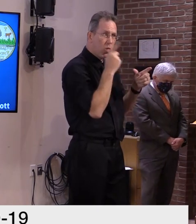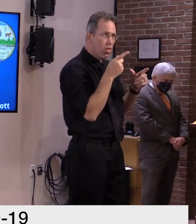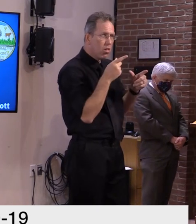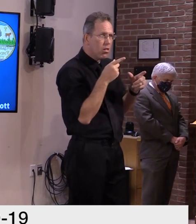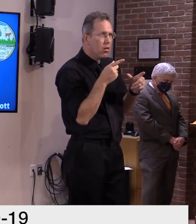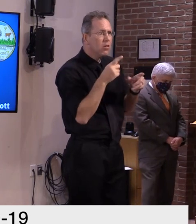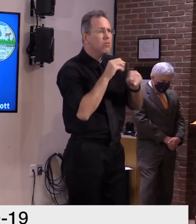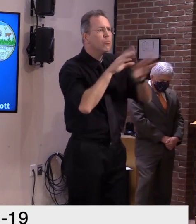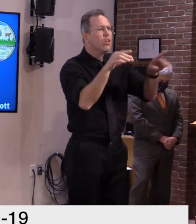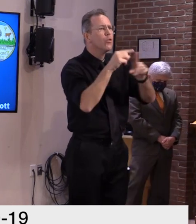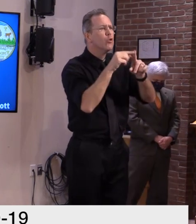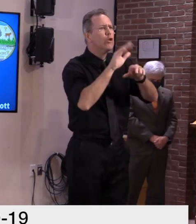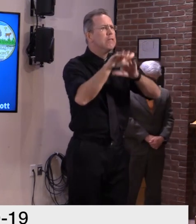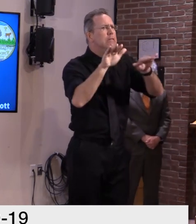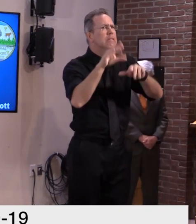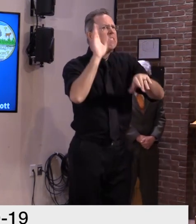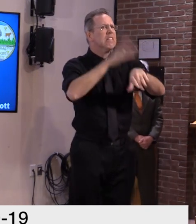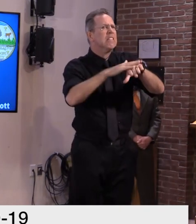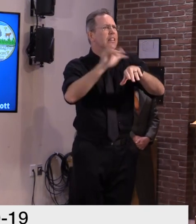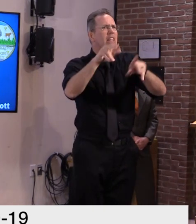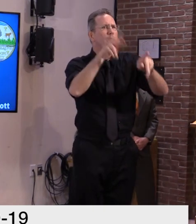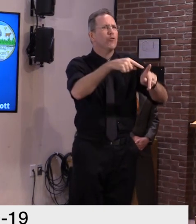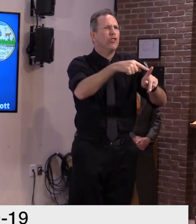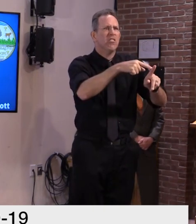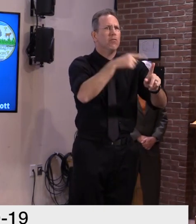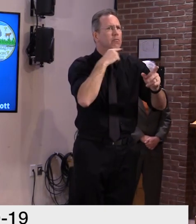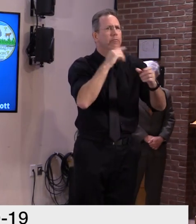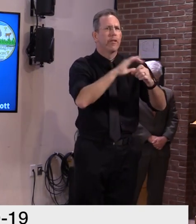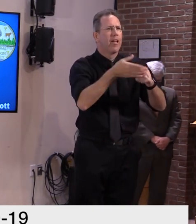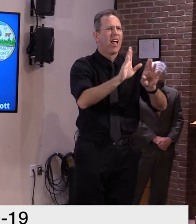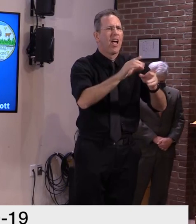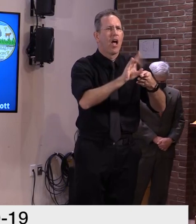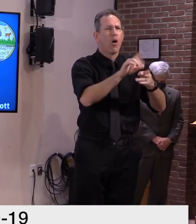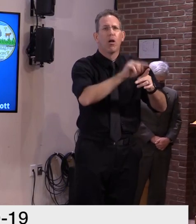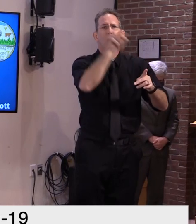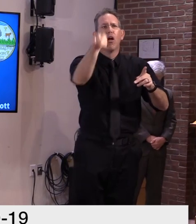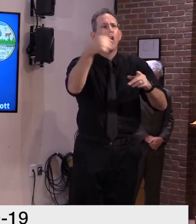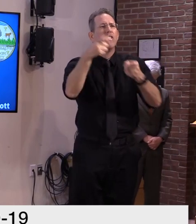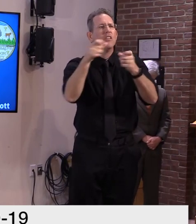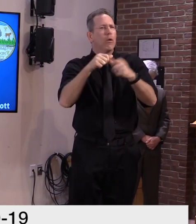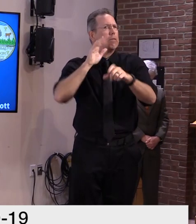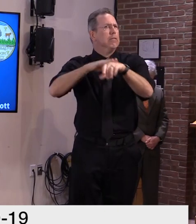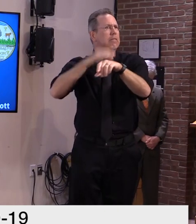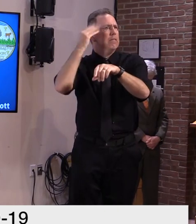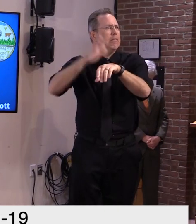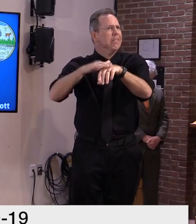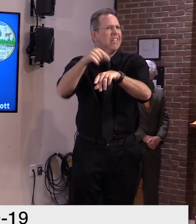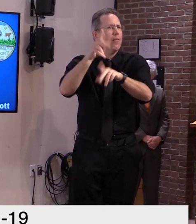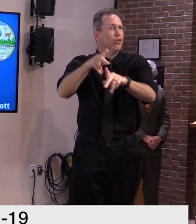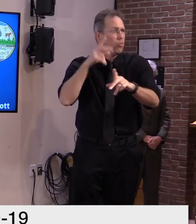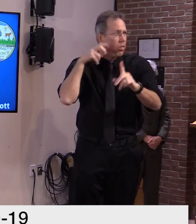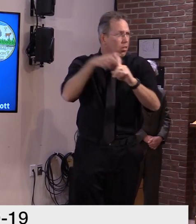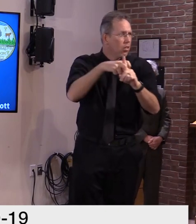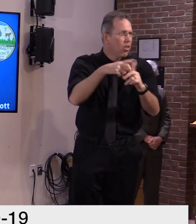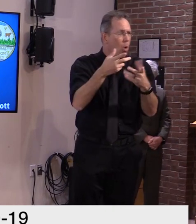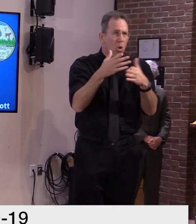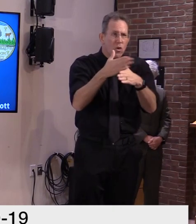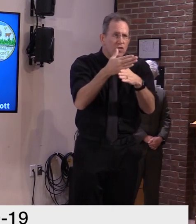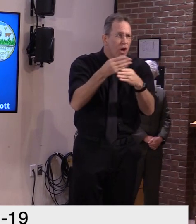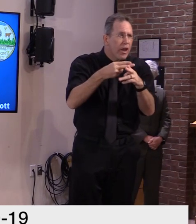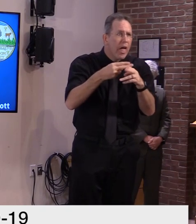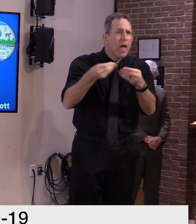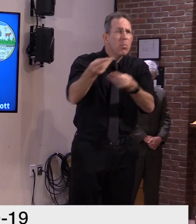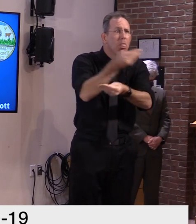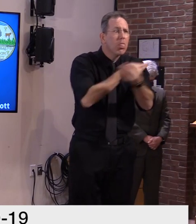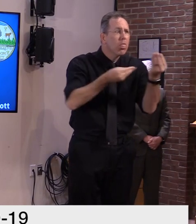guidance. Largely because this is about educating people about what our travel policy is. they're asking people to